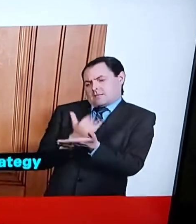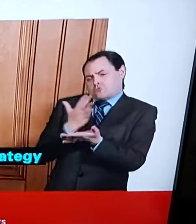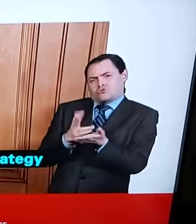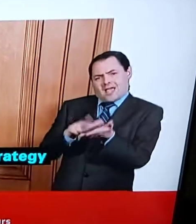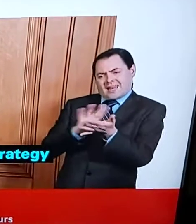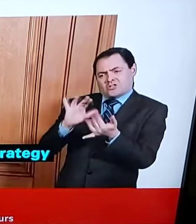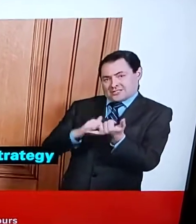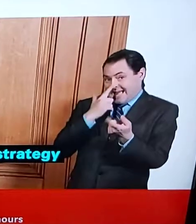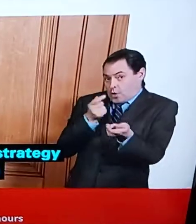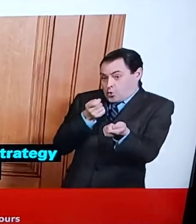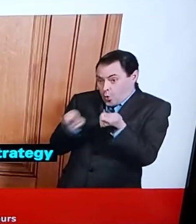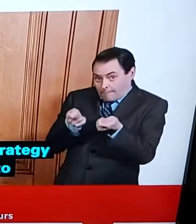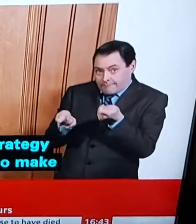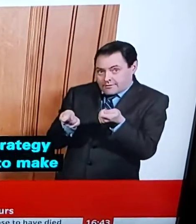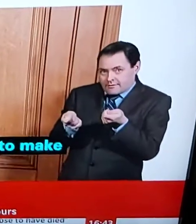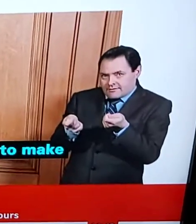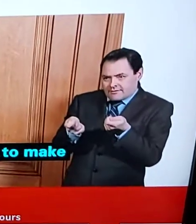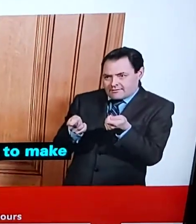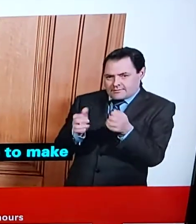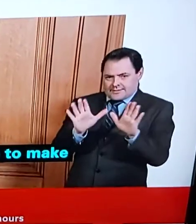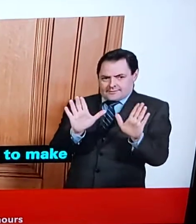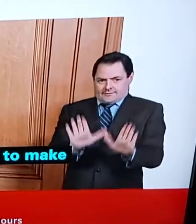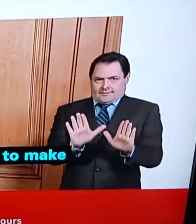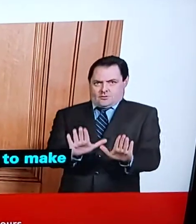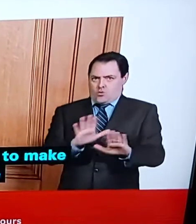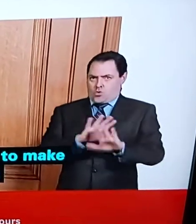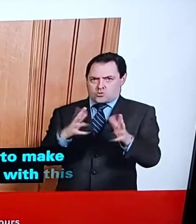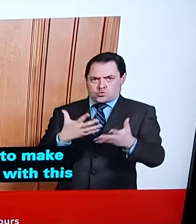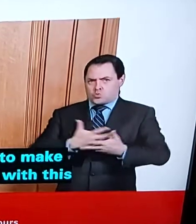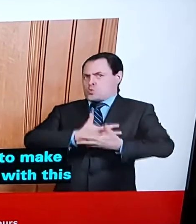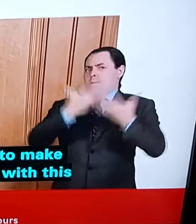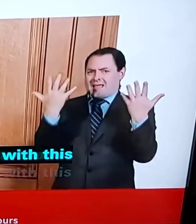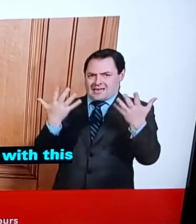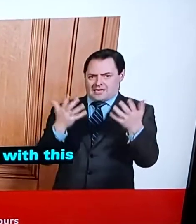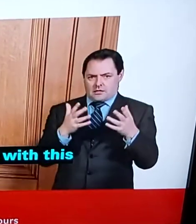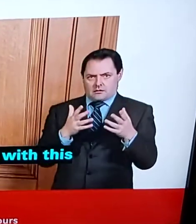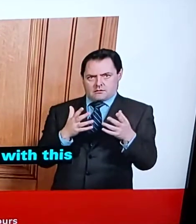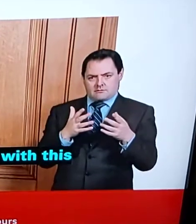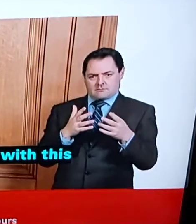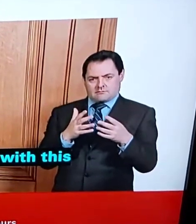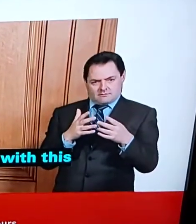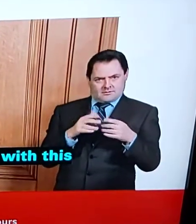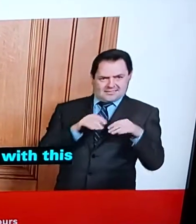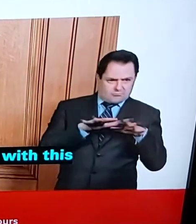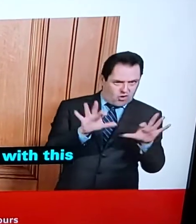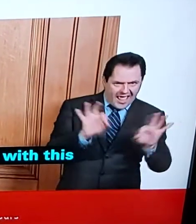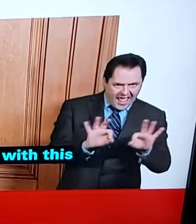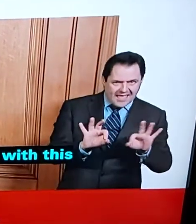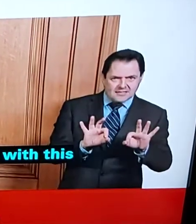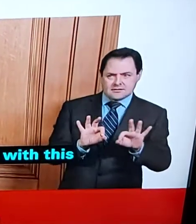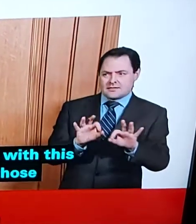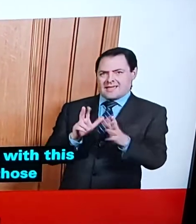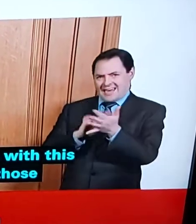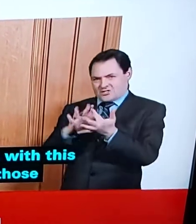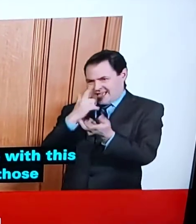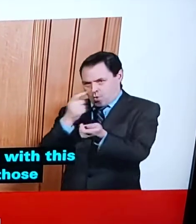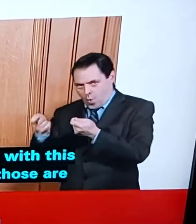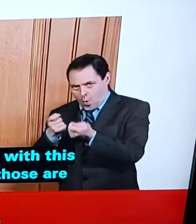NHS can cope with this and that we save lives. So those are the two pillars of the strategy going